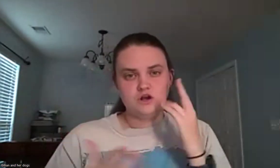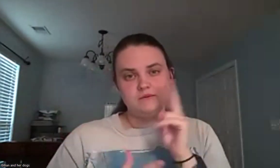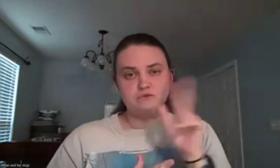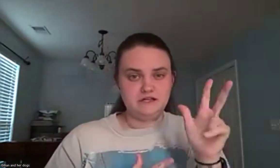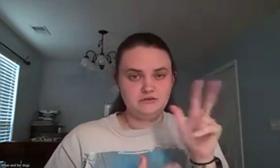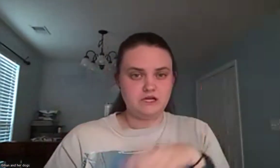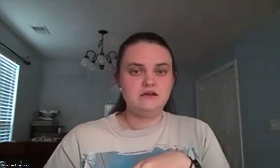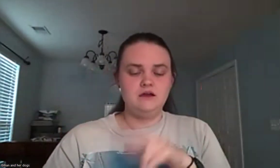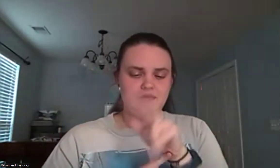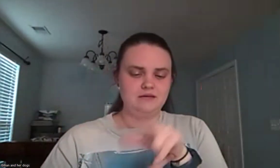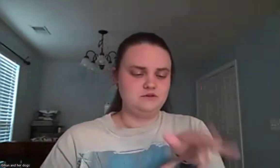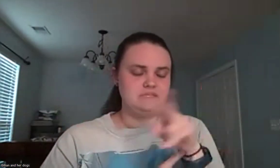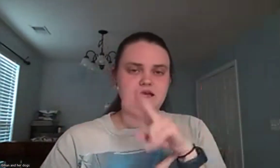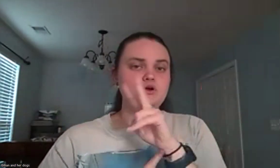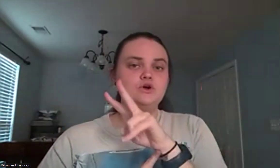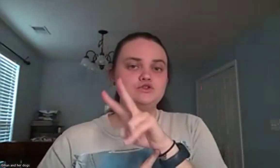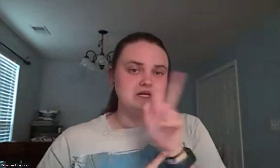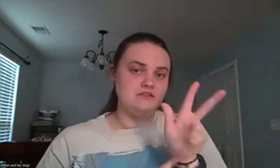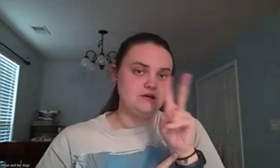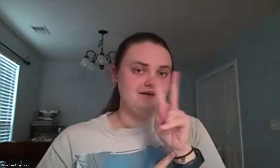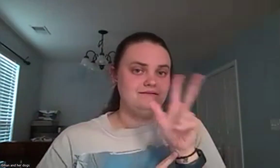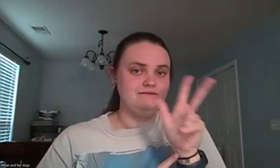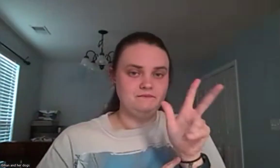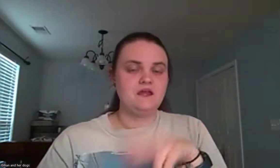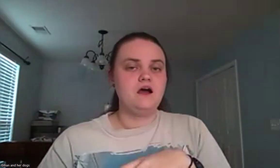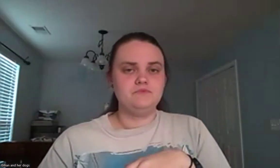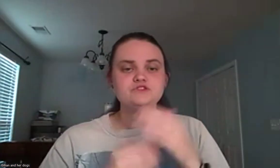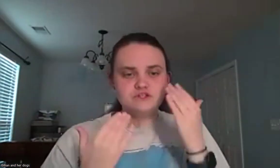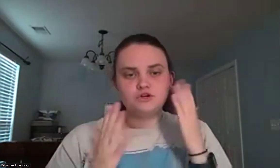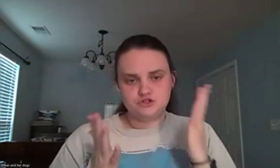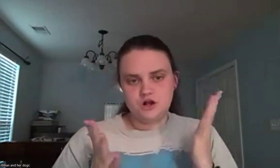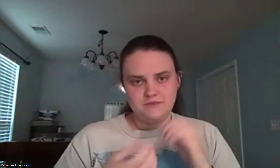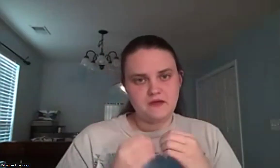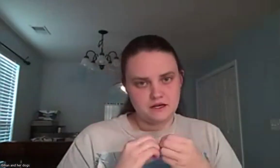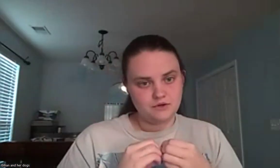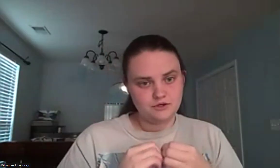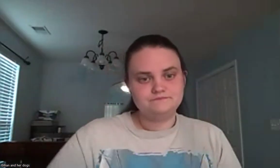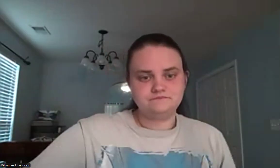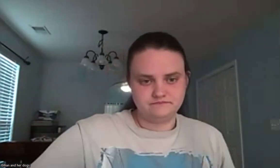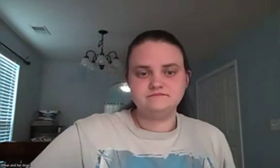about 23. I keep doing it down. 23. They'll still know you're talking about that number.